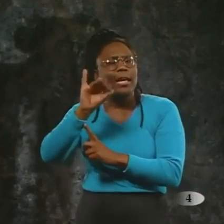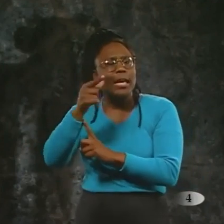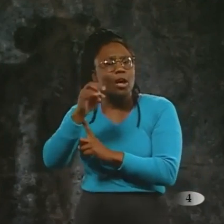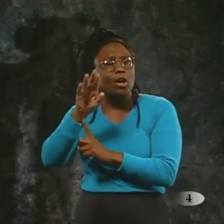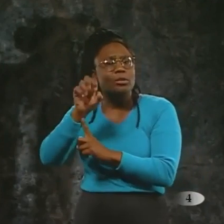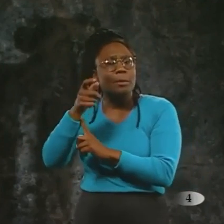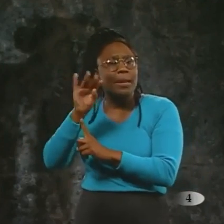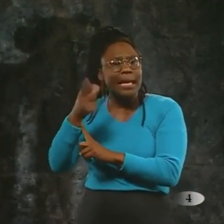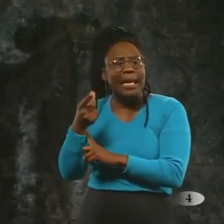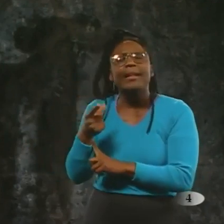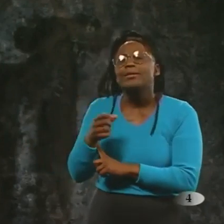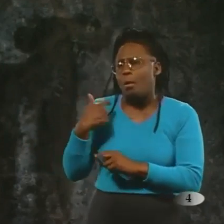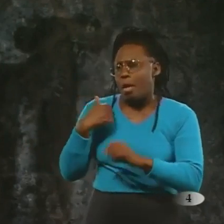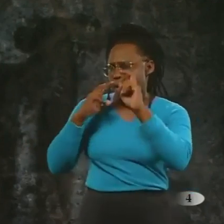understand fingerspelling.